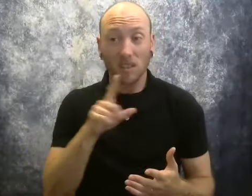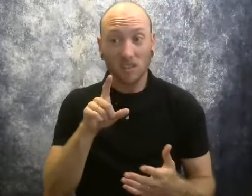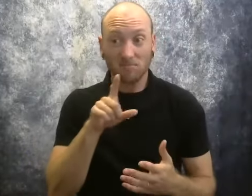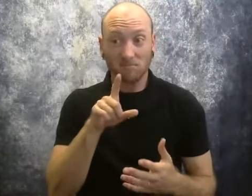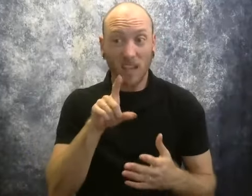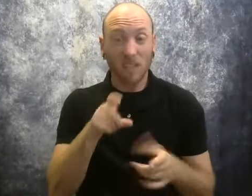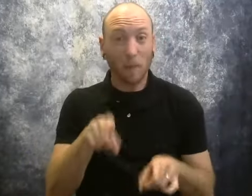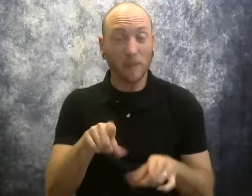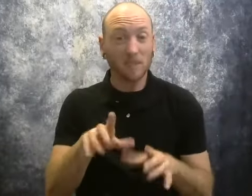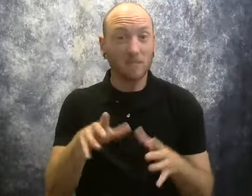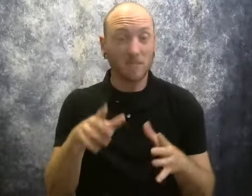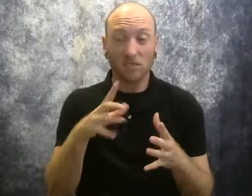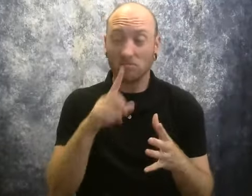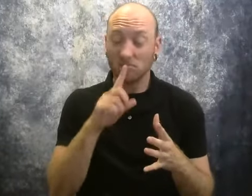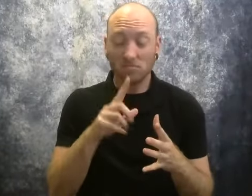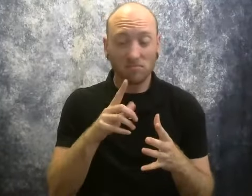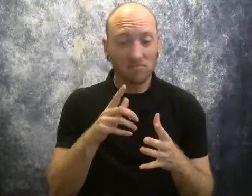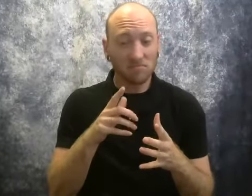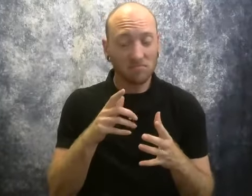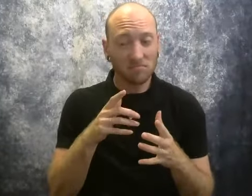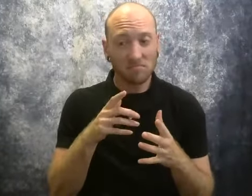and I knew that I had to do this. So